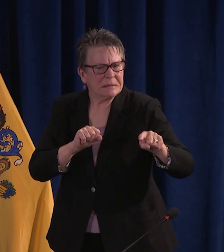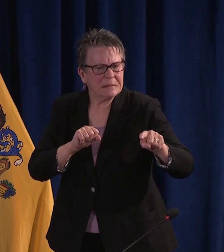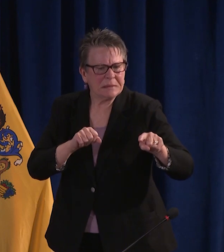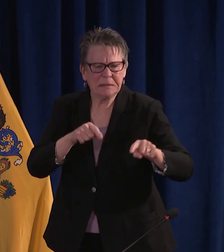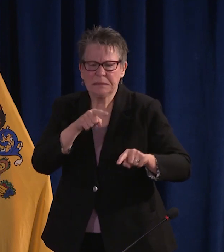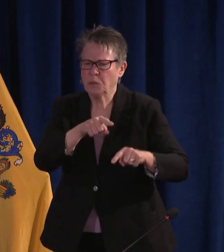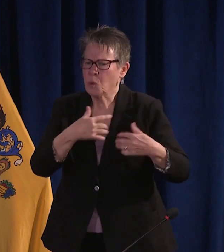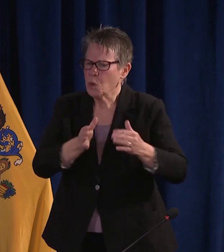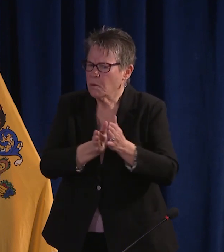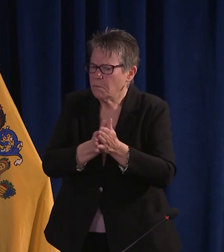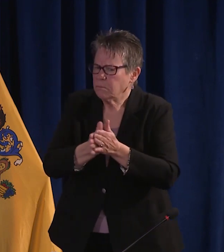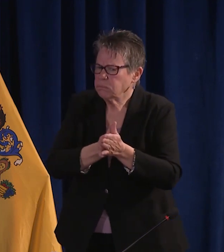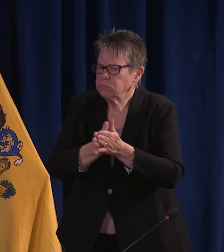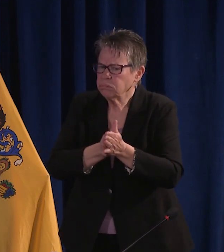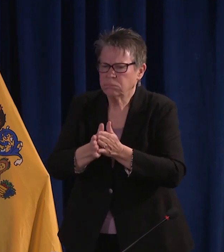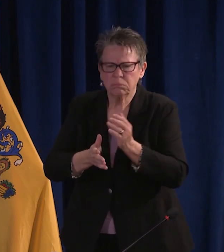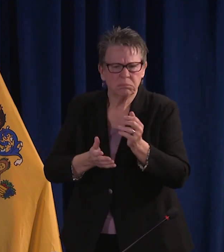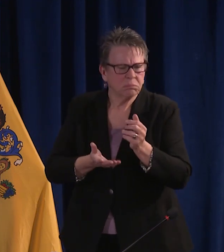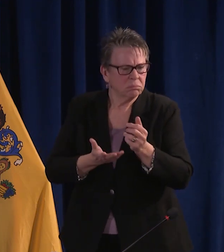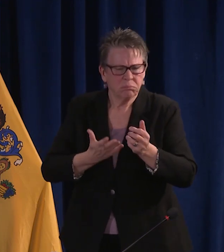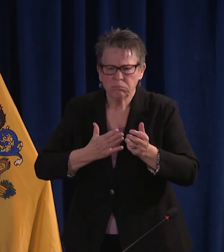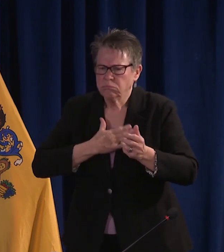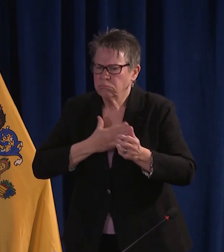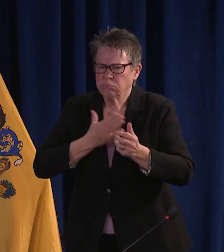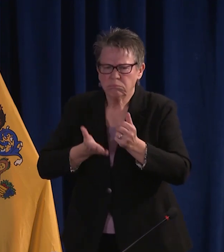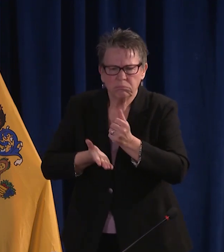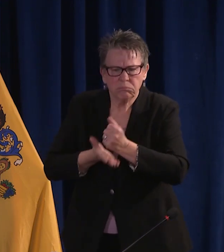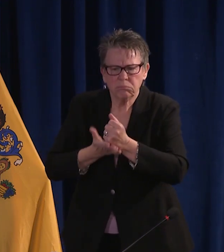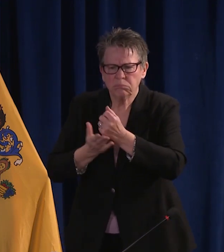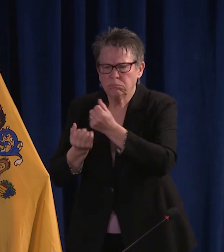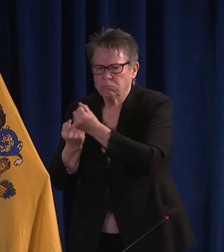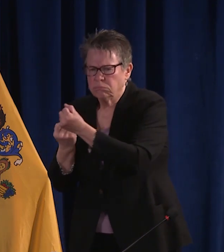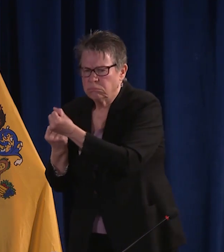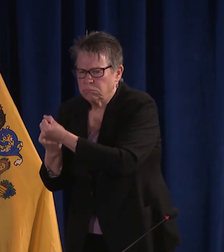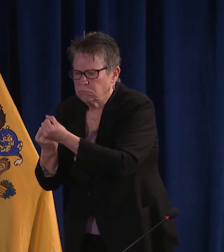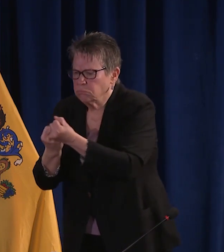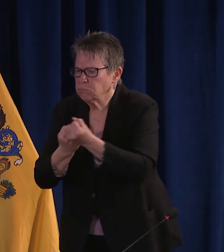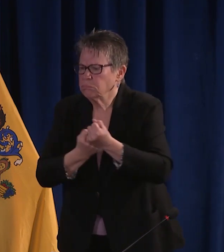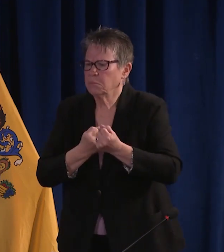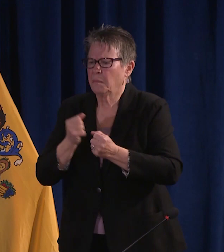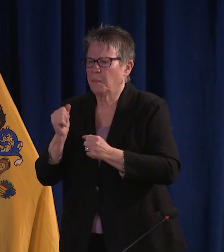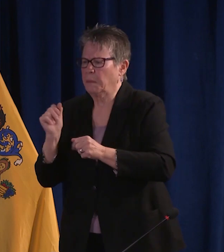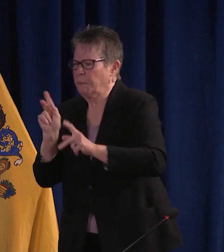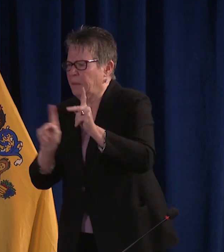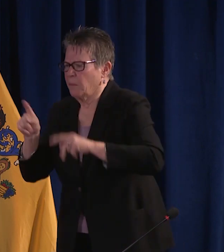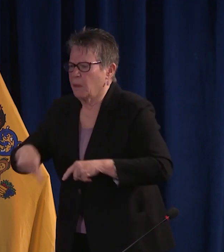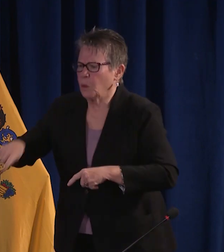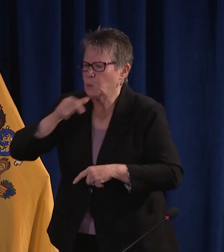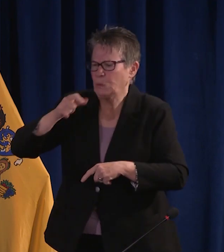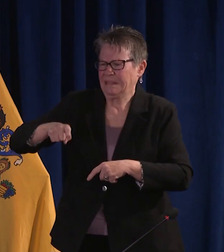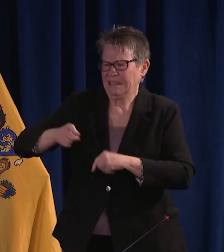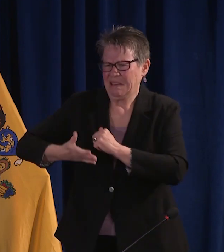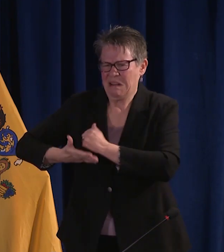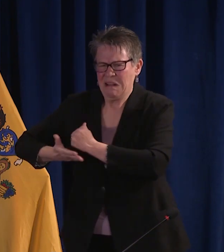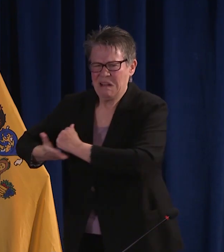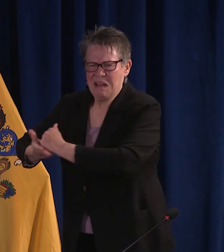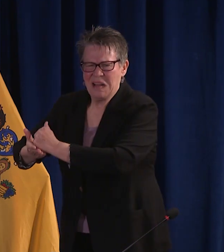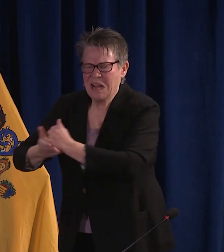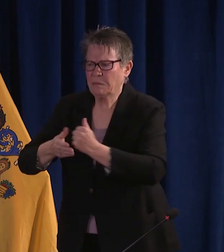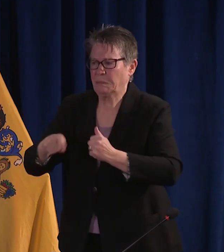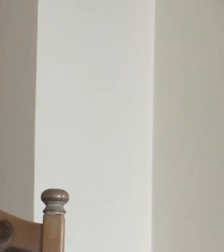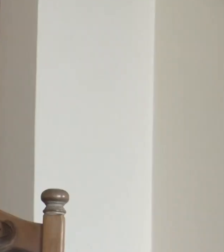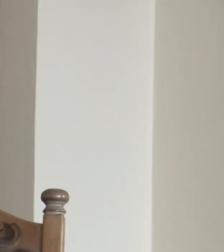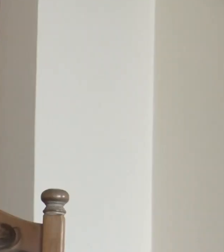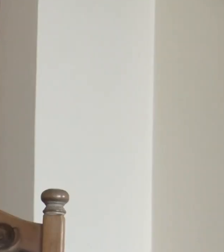support the folks in our state who need that help the most in this very trying time. So I take my hat off to